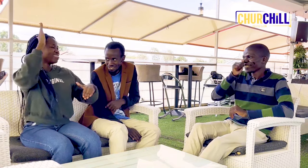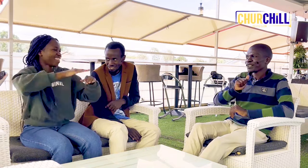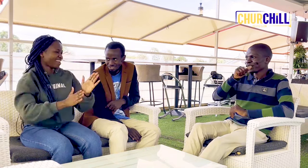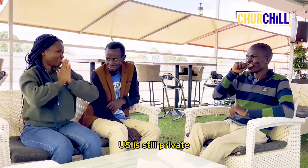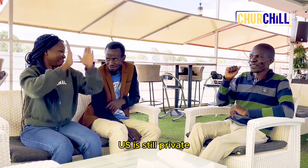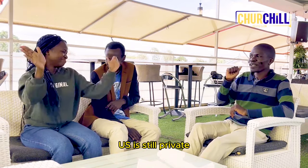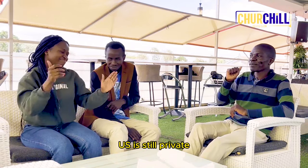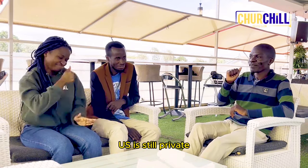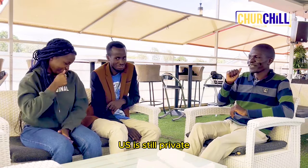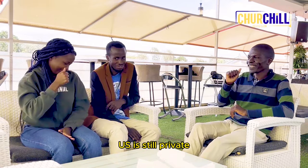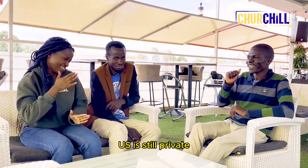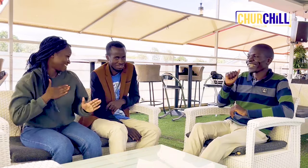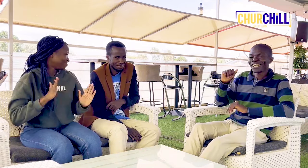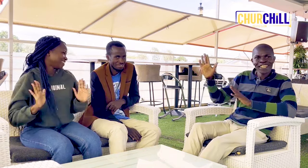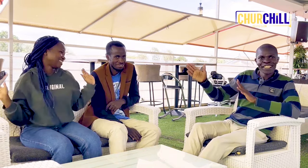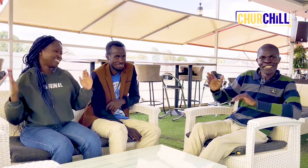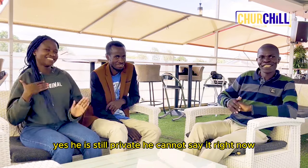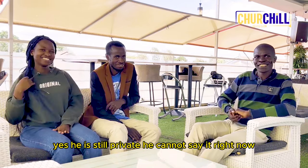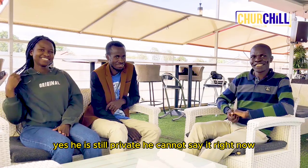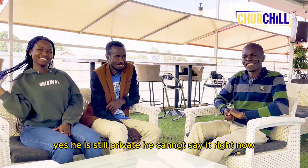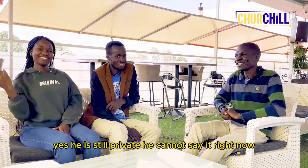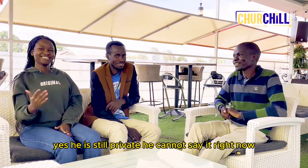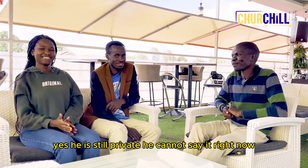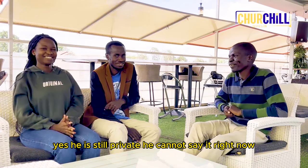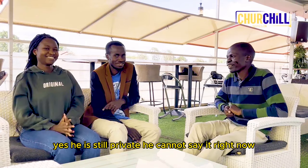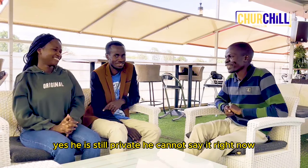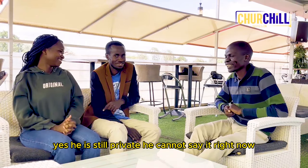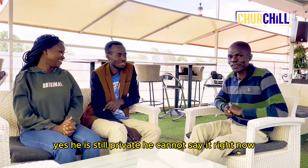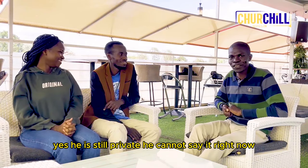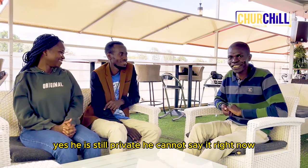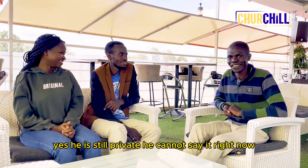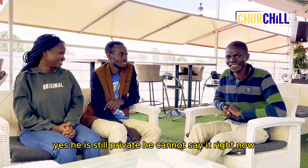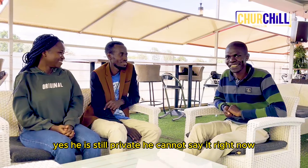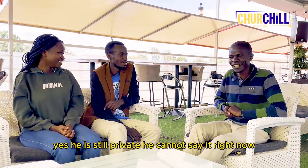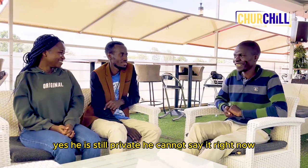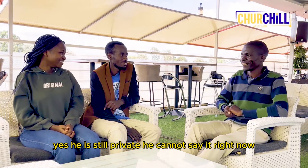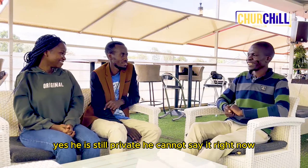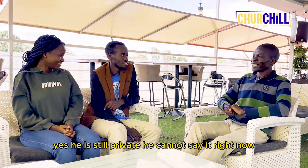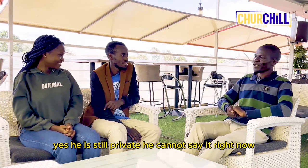It is still private. Yes. It is still private. It cannot say it right now.